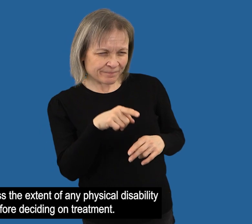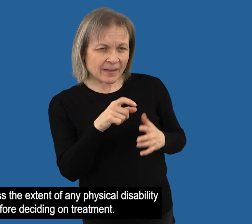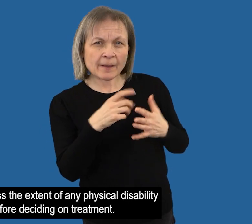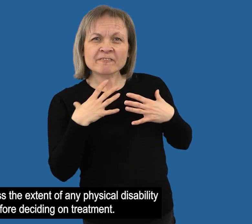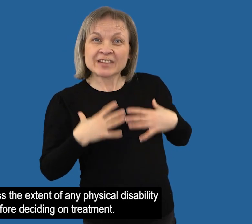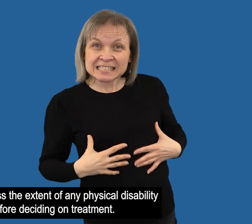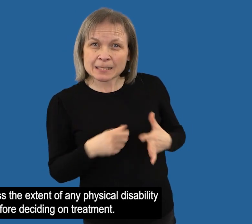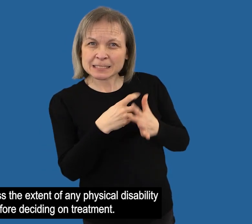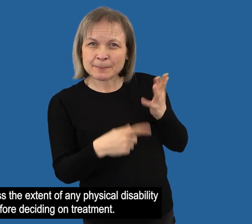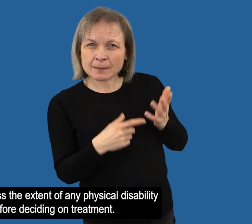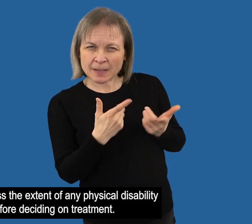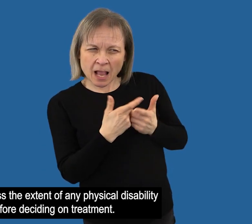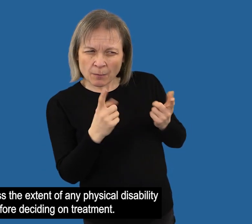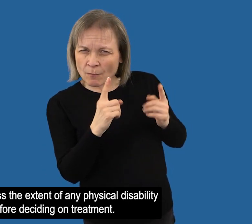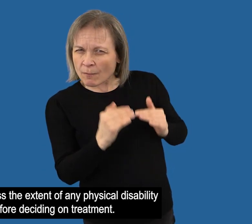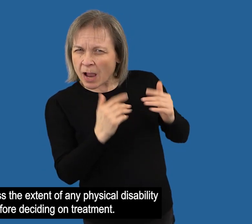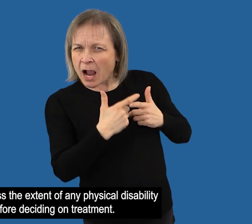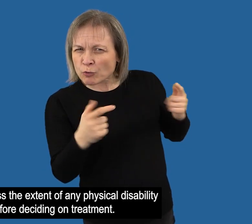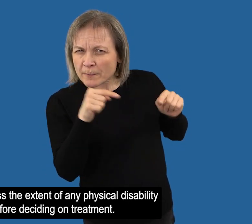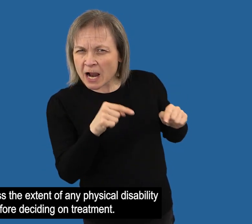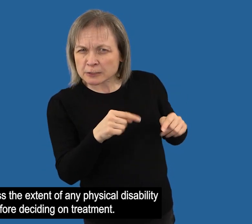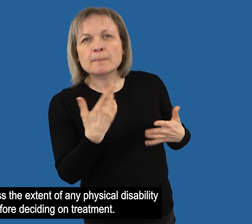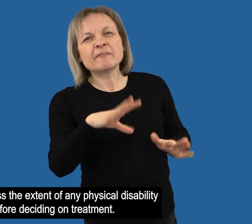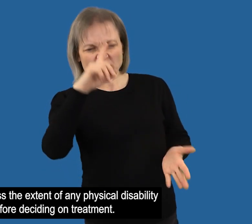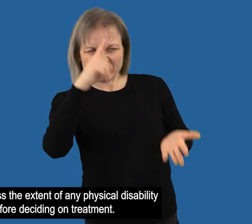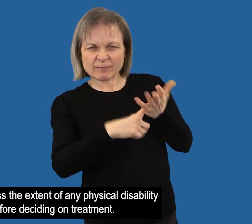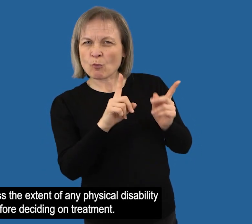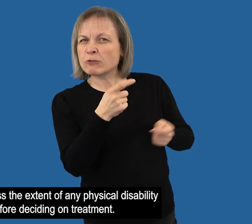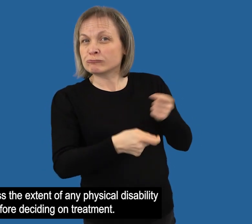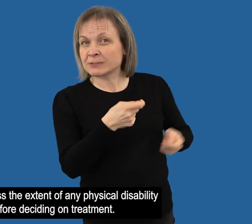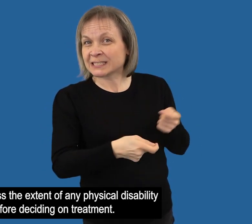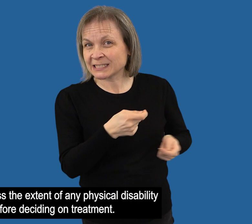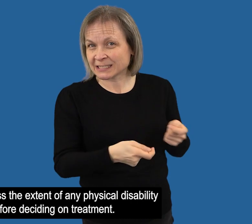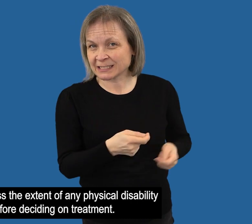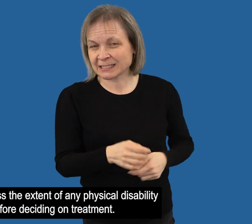They'll assess the extent of any physical disability before deciding on treatment.